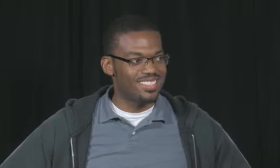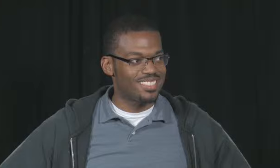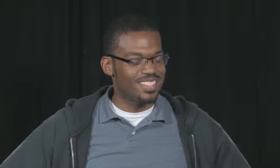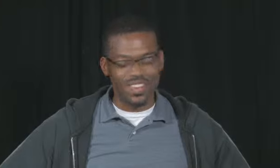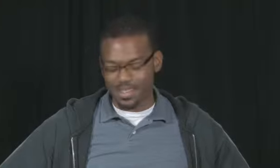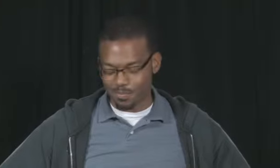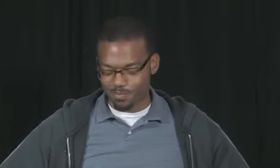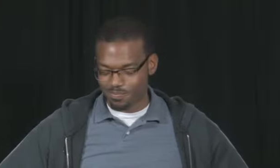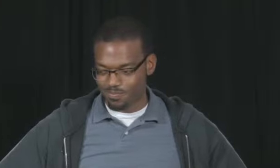Okay.